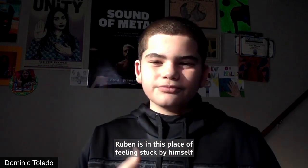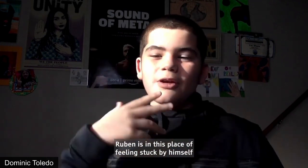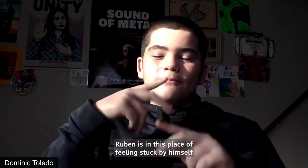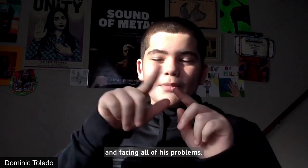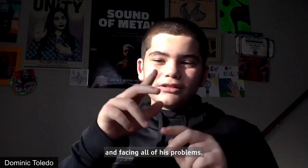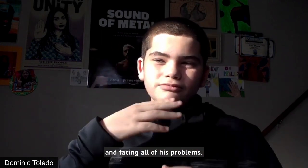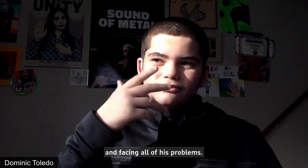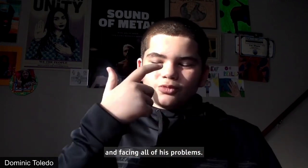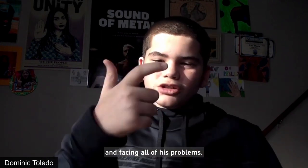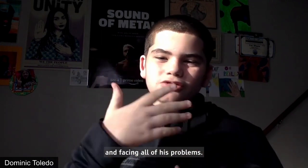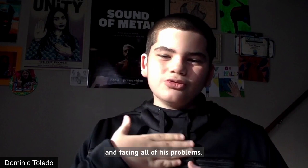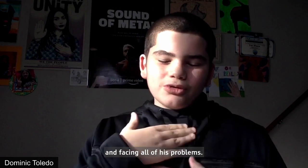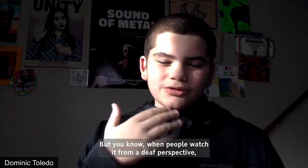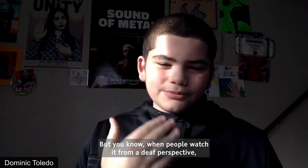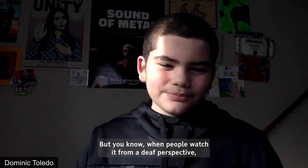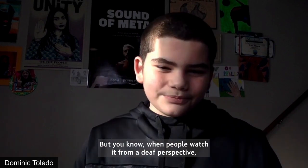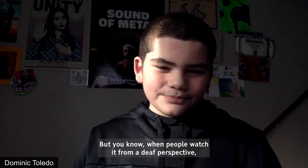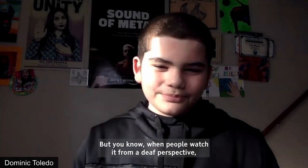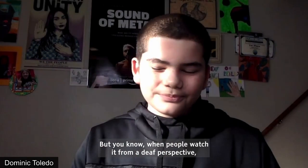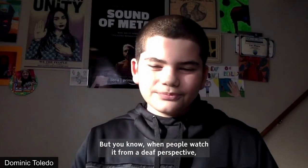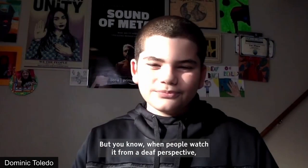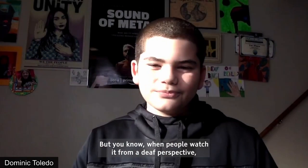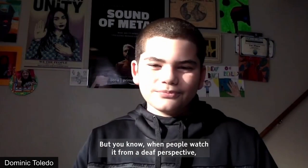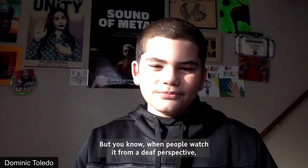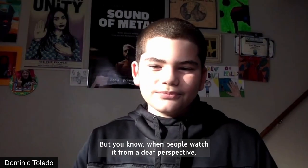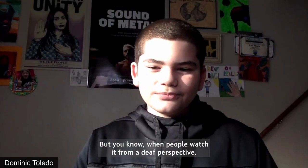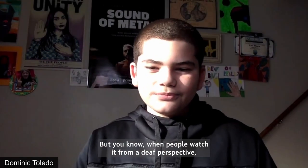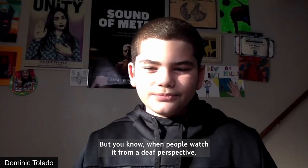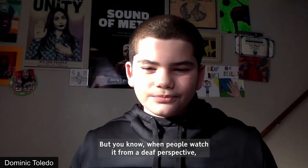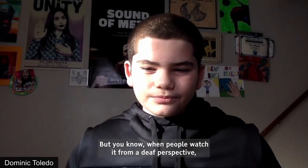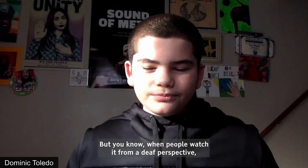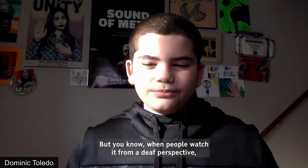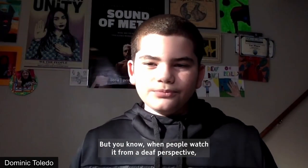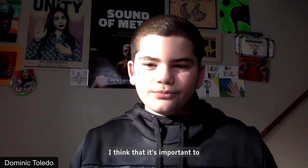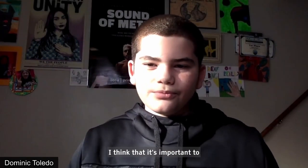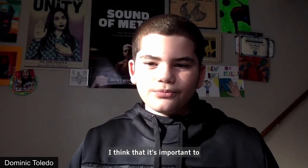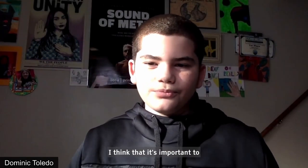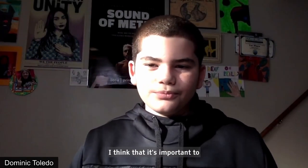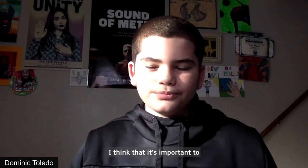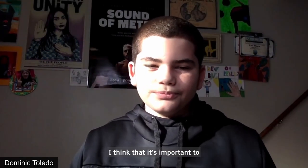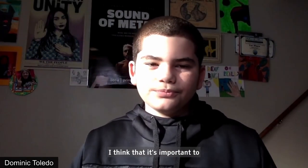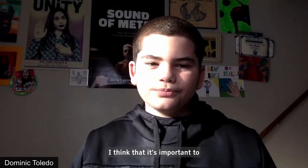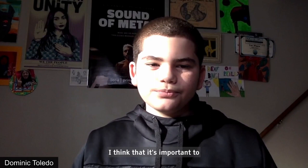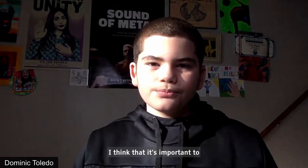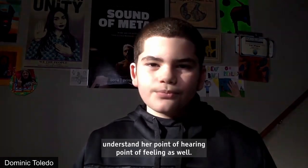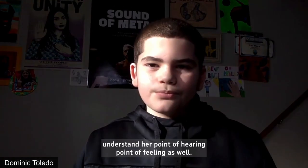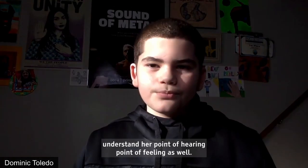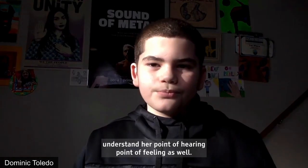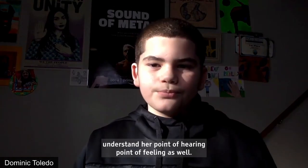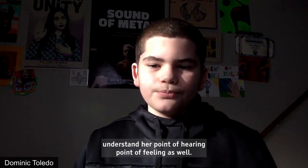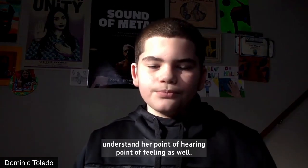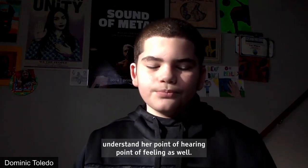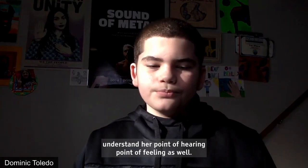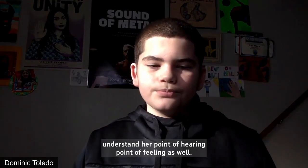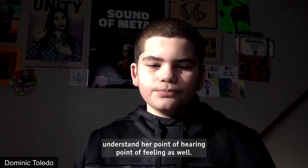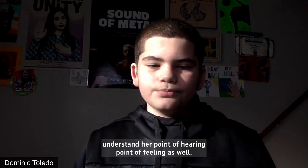by himself and facing all of his problems. But, you know, when people watch it from a deaf perspective, I think that it's important to understand